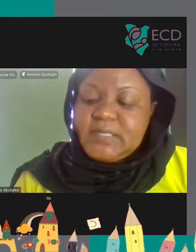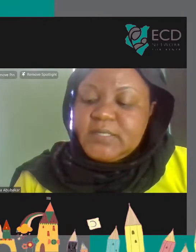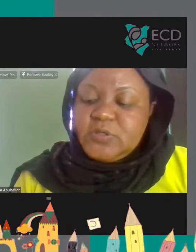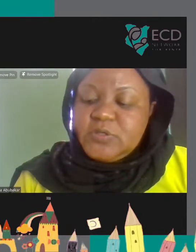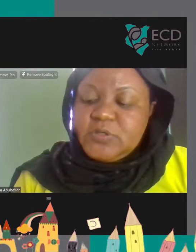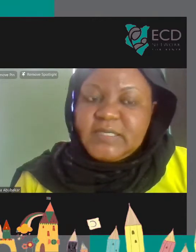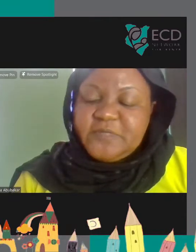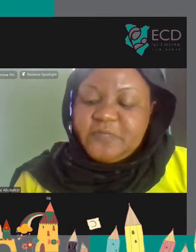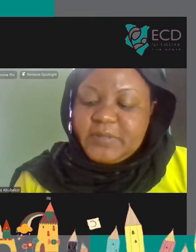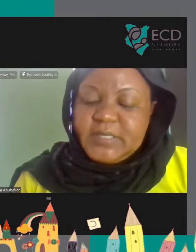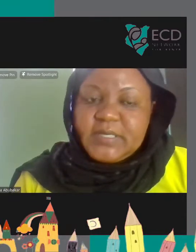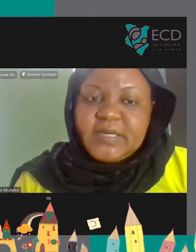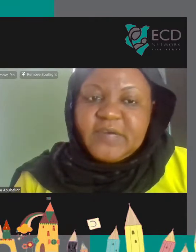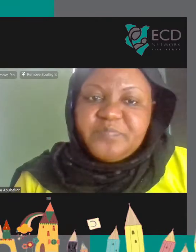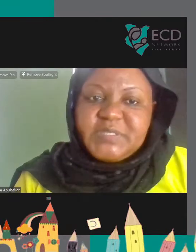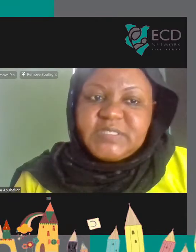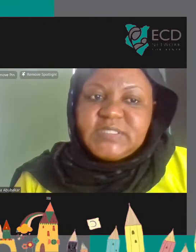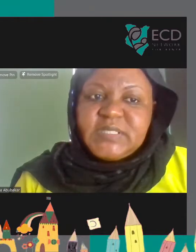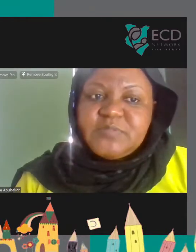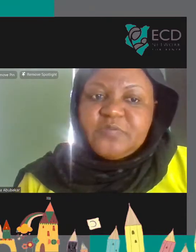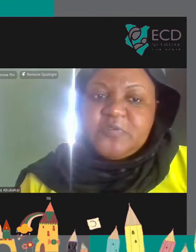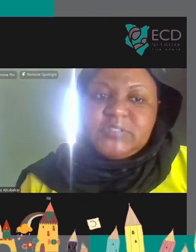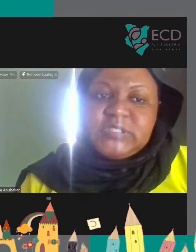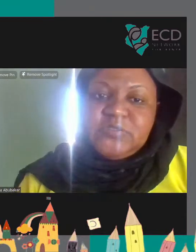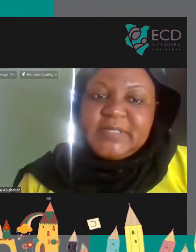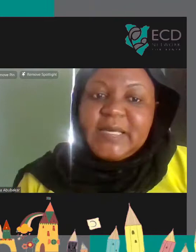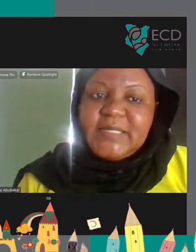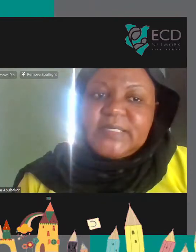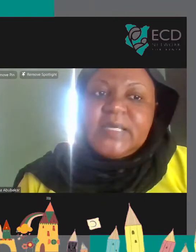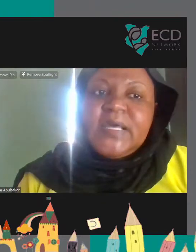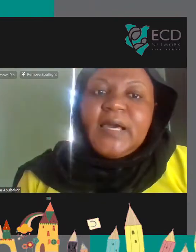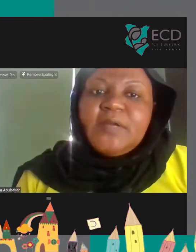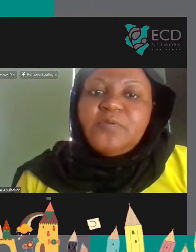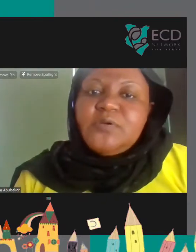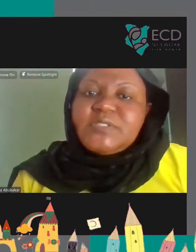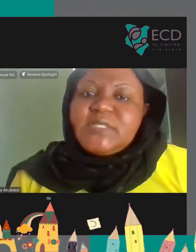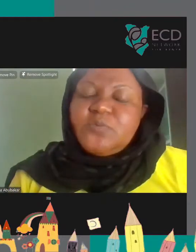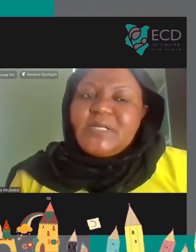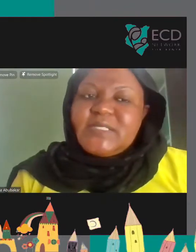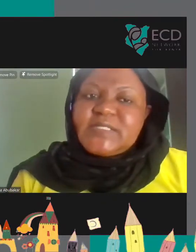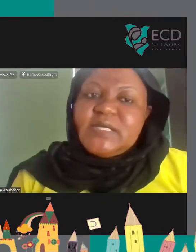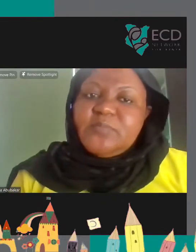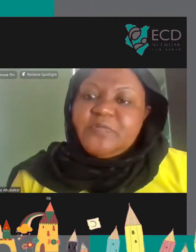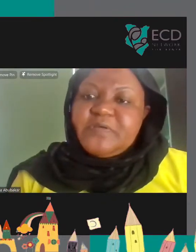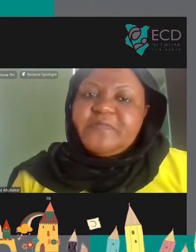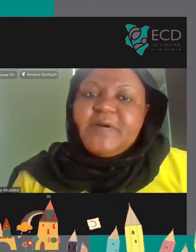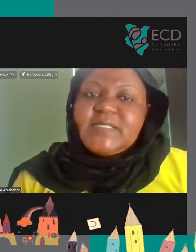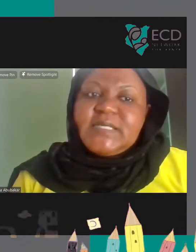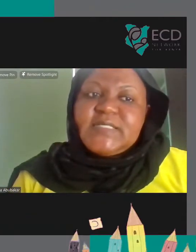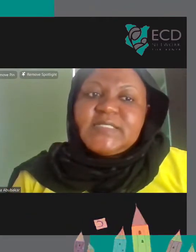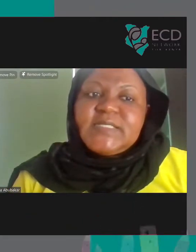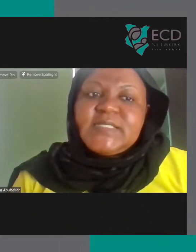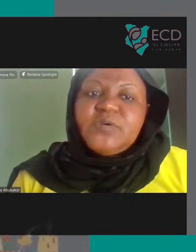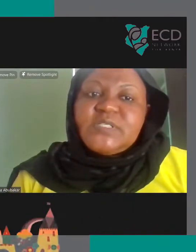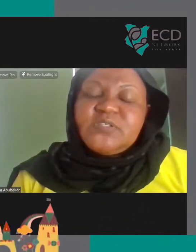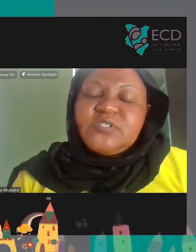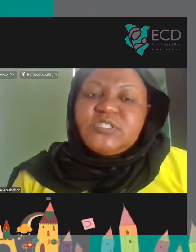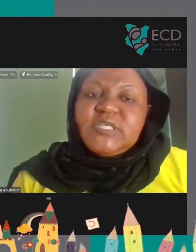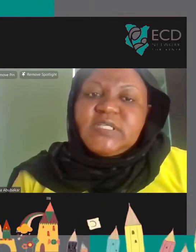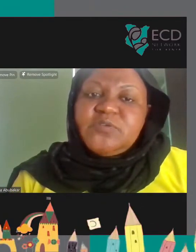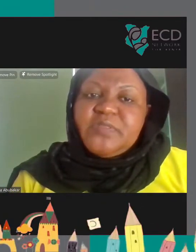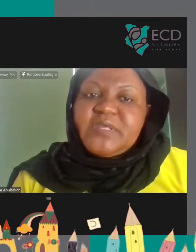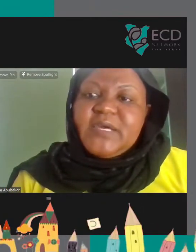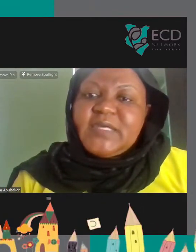major, target for the government in terms of continued learning. And we looked at what are some of the factors that